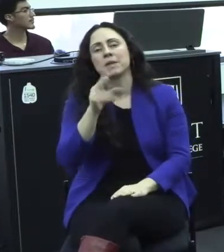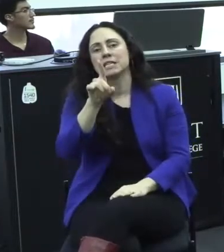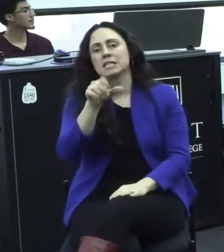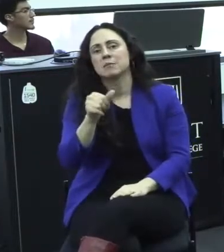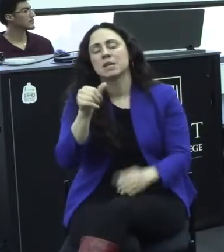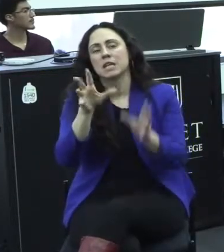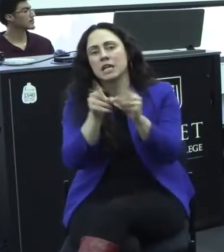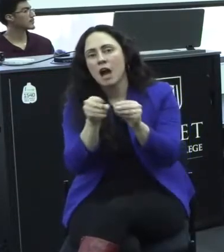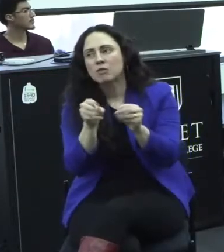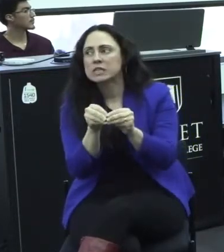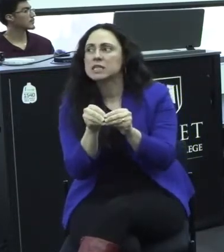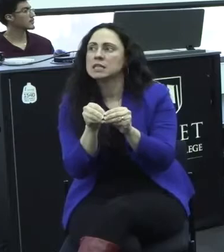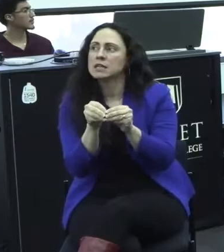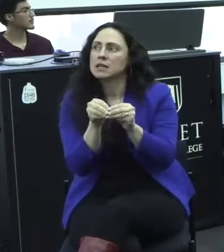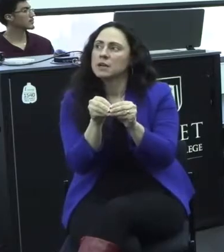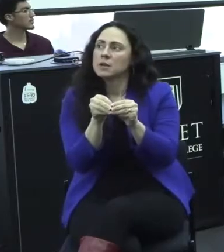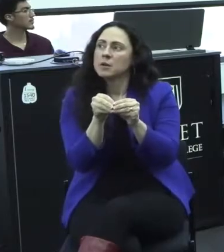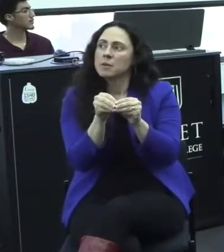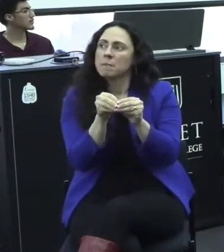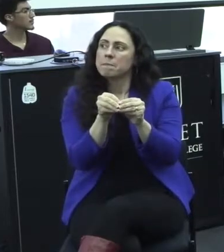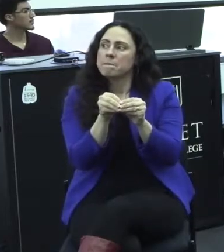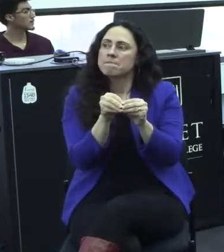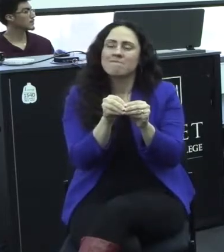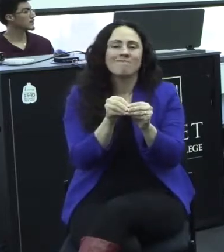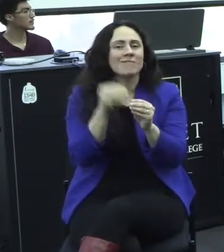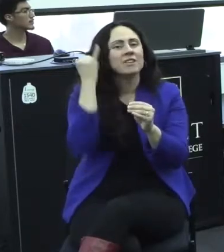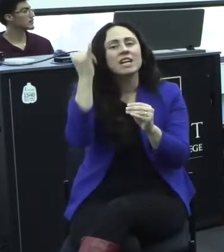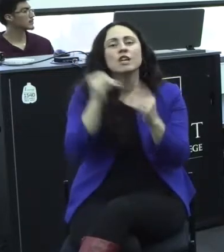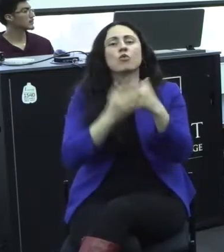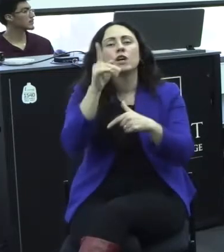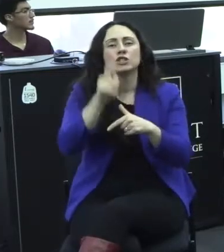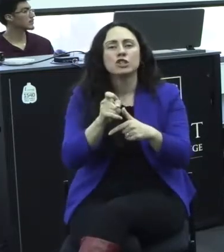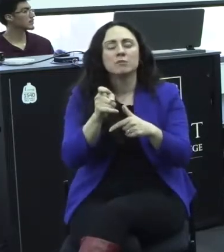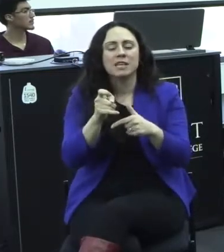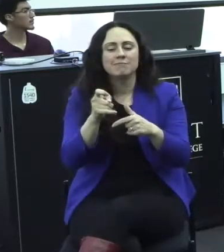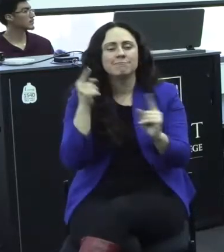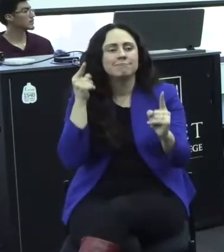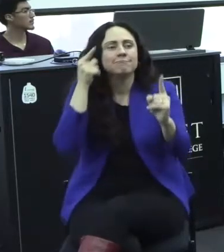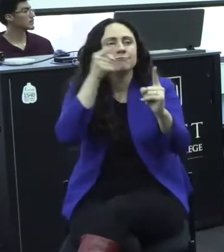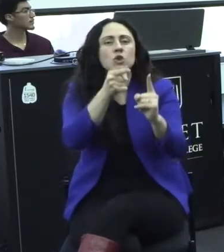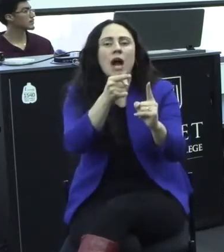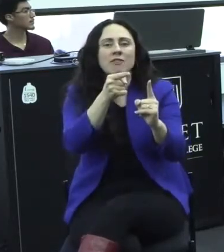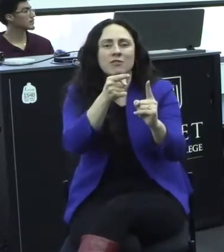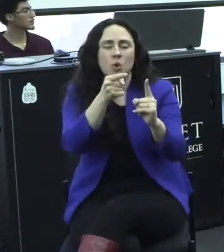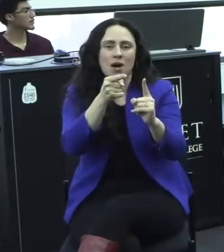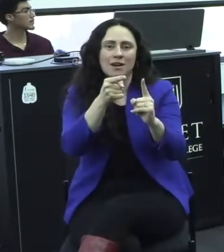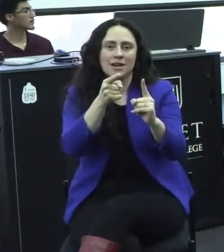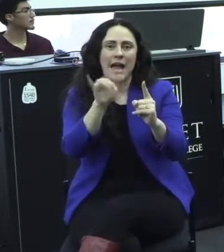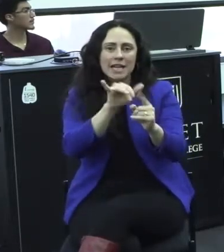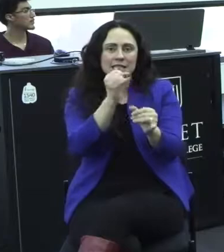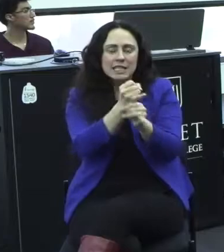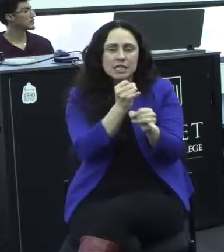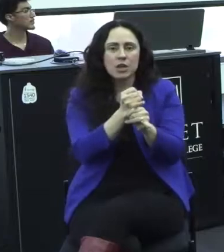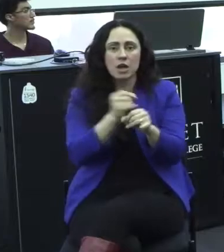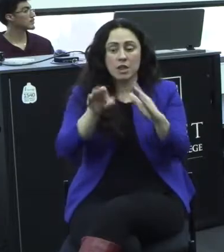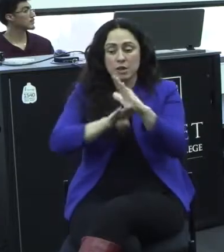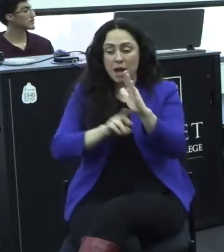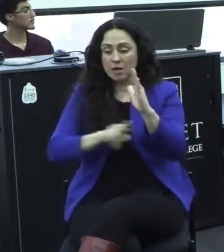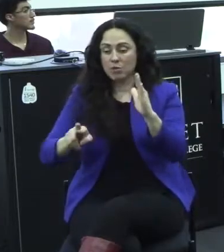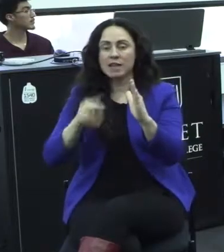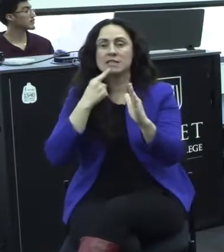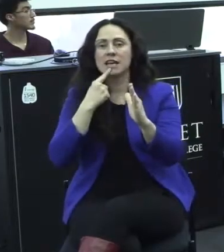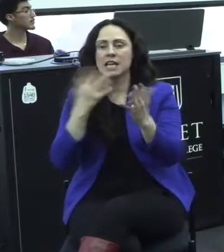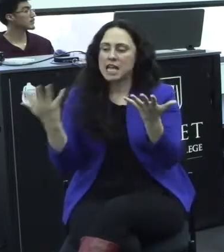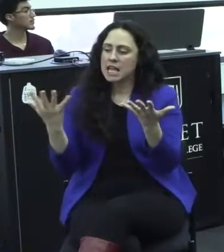disability conferences. It's this idea of what we should be striving for as an institution. And the bottom right, where it says inclusion,